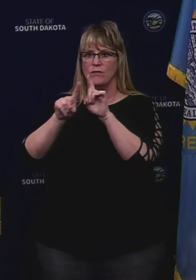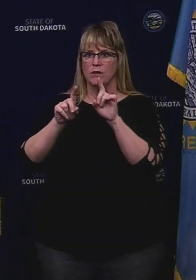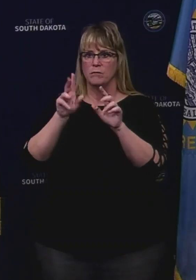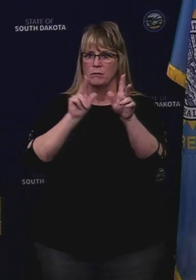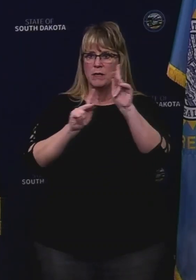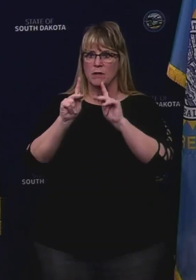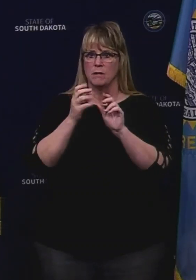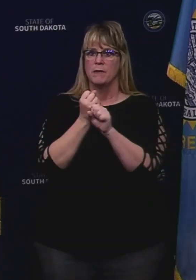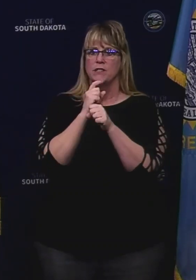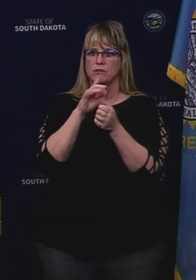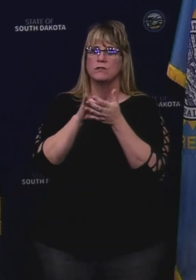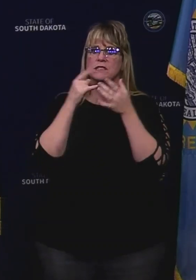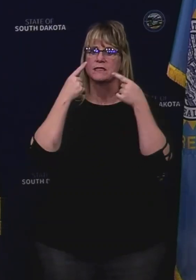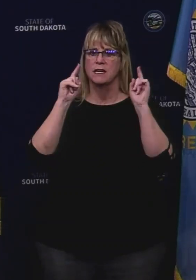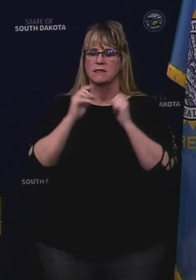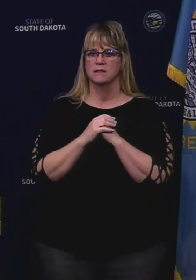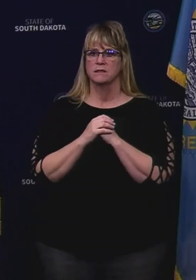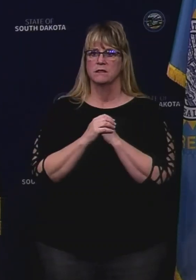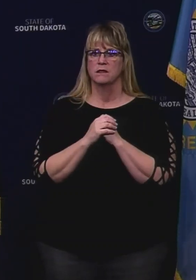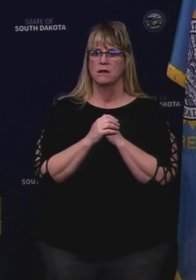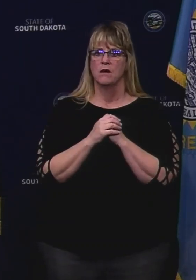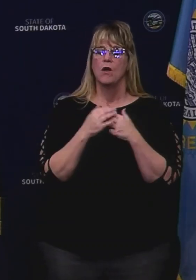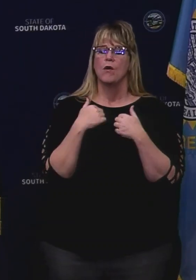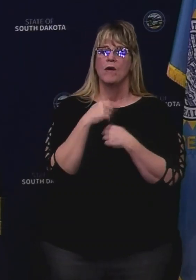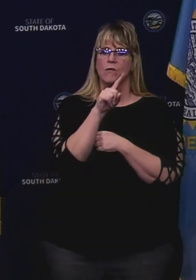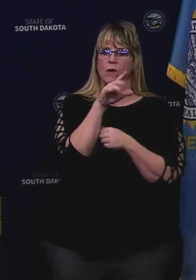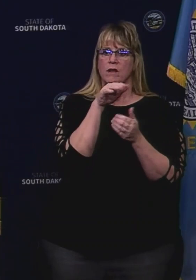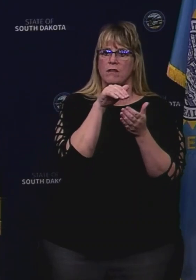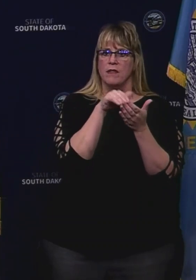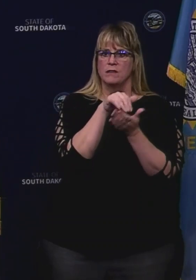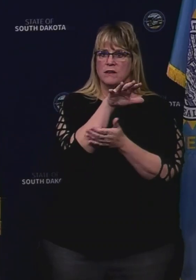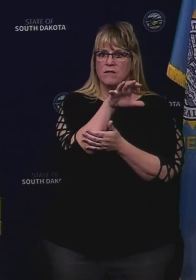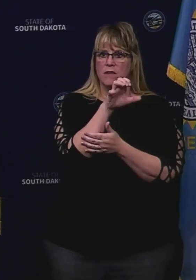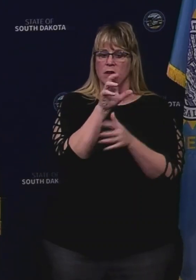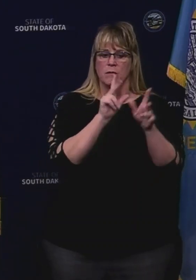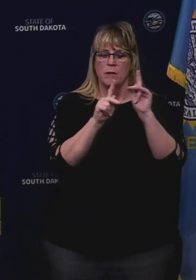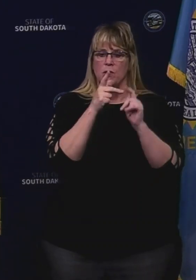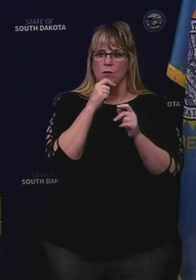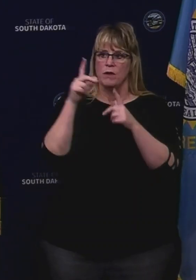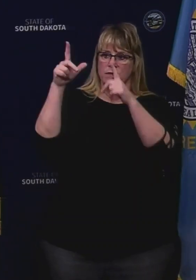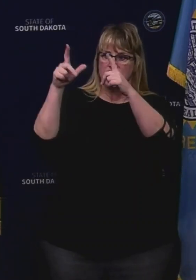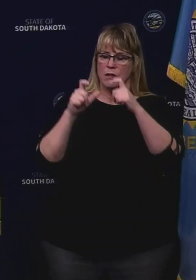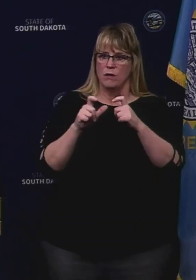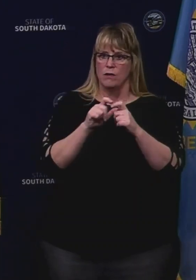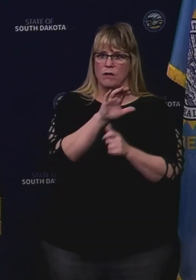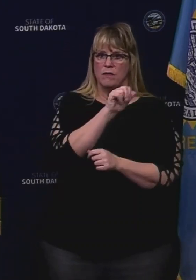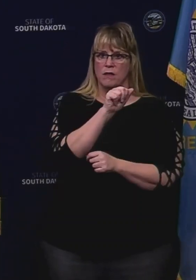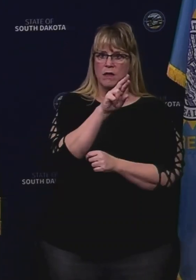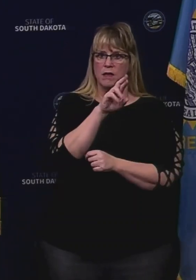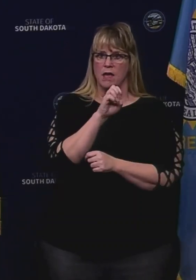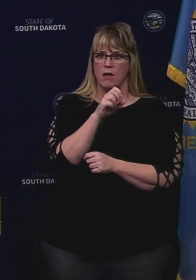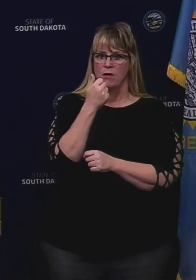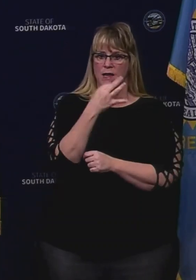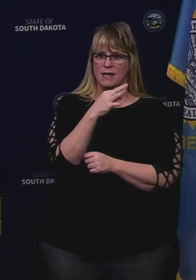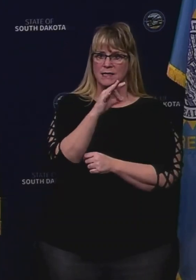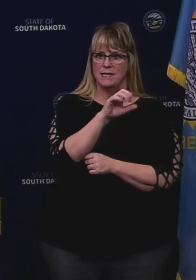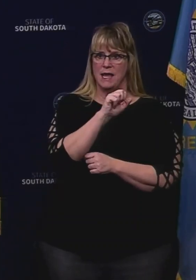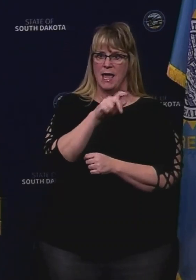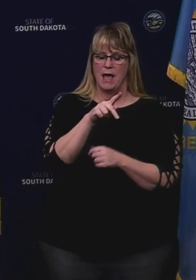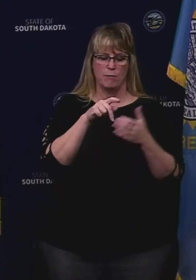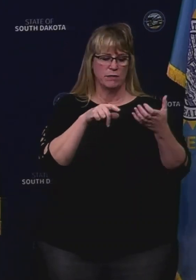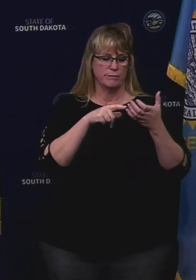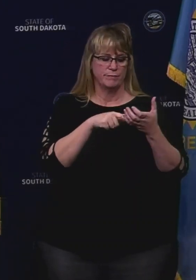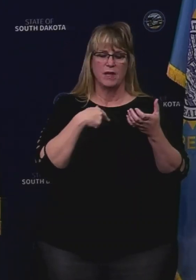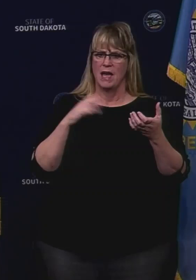it successfully. We have 15,000 people that have downloaded the Care19 app. I want to continue to encourage people to download